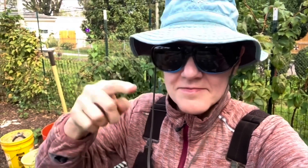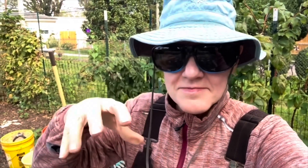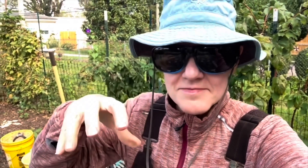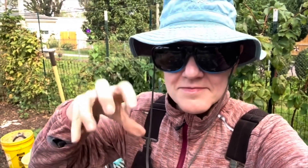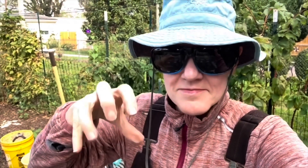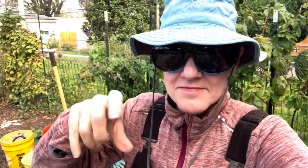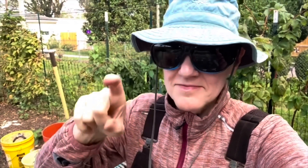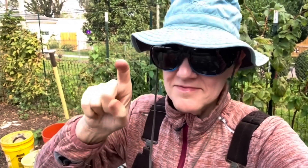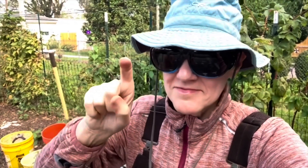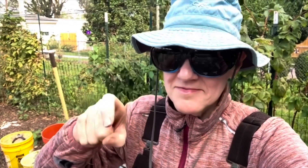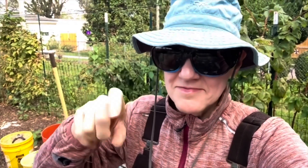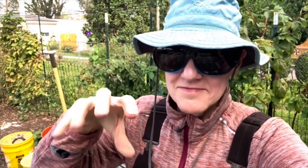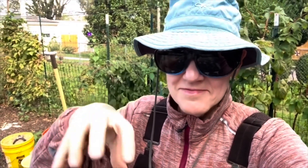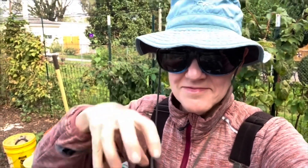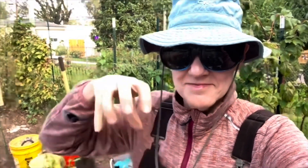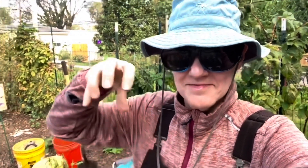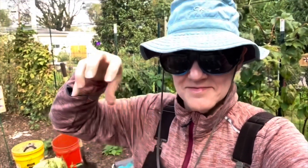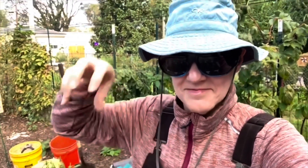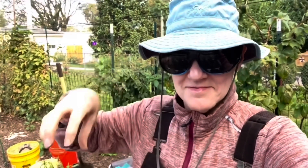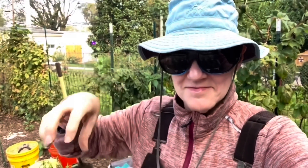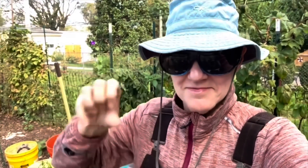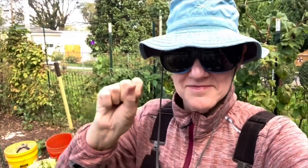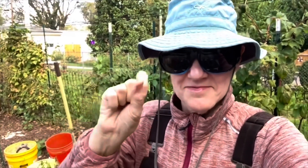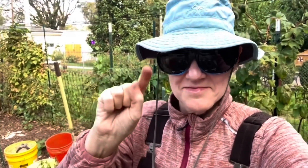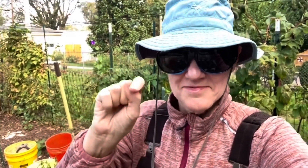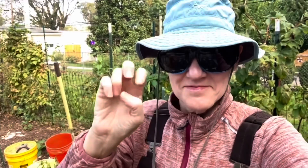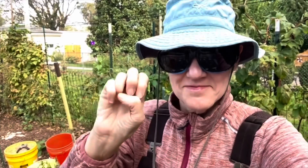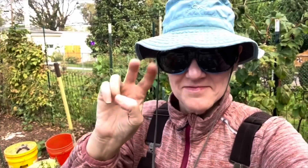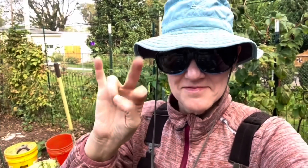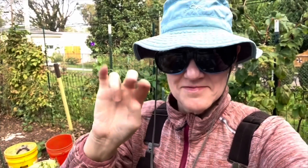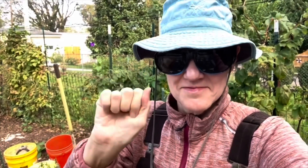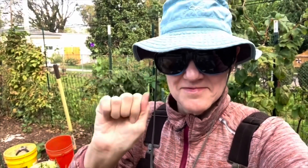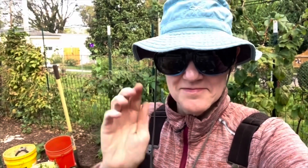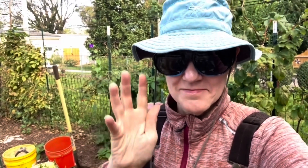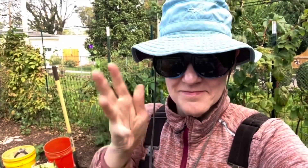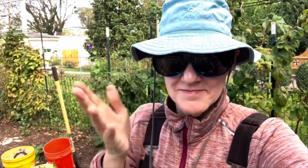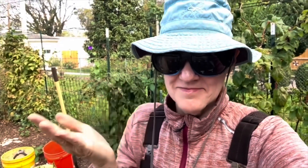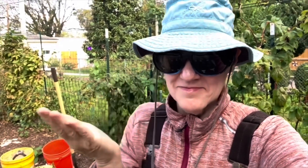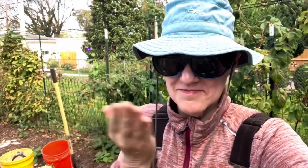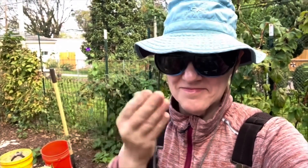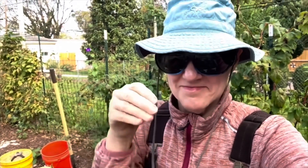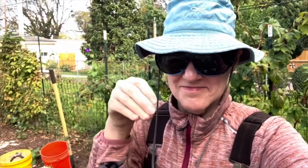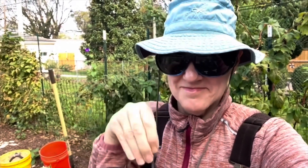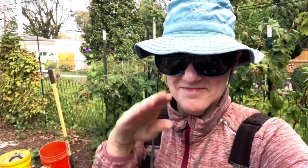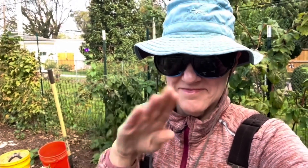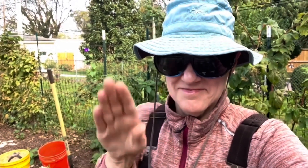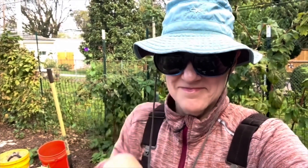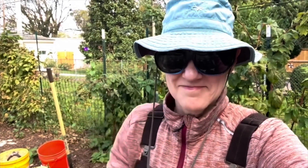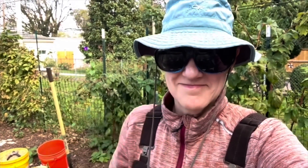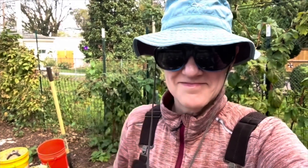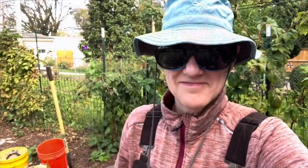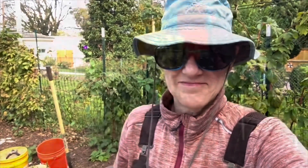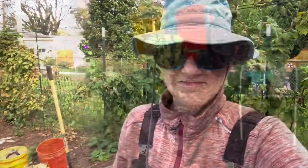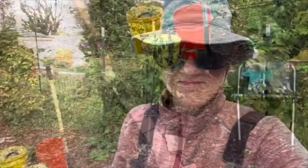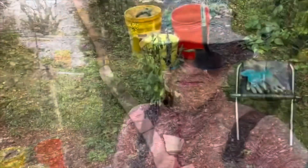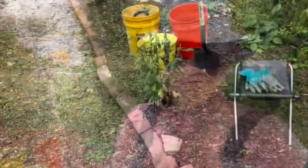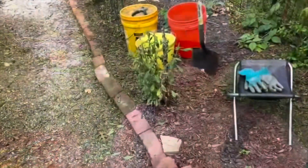Tonight is our first frost, so we need to pot up our stevia. We need to bring it into the house.